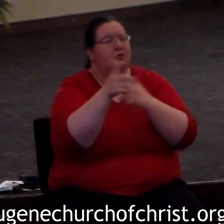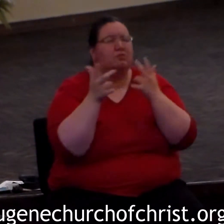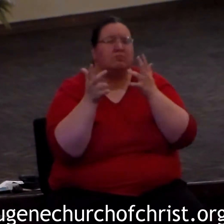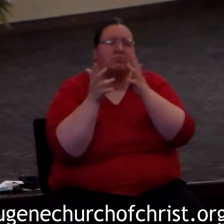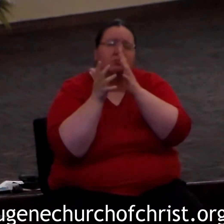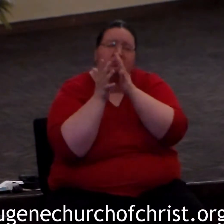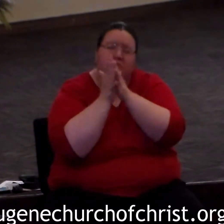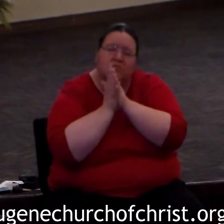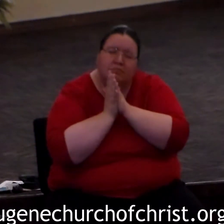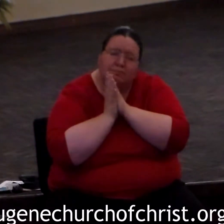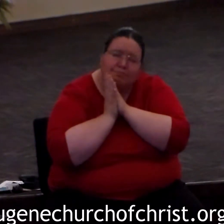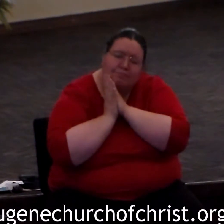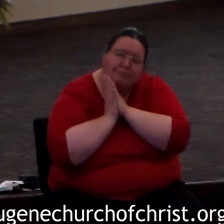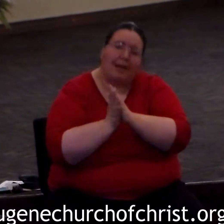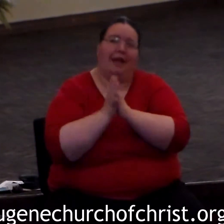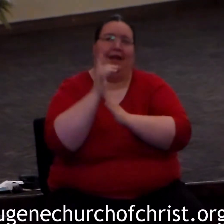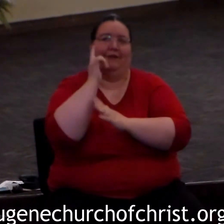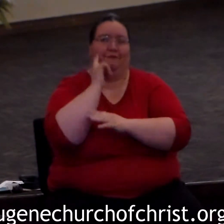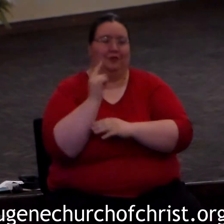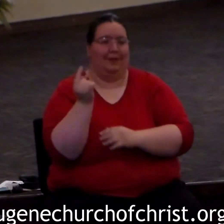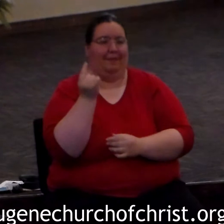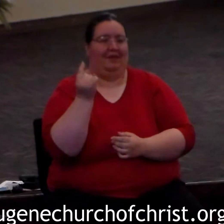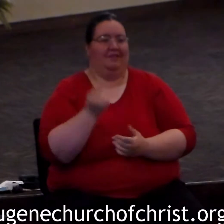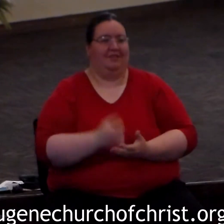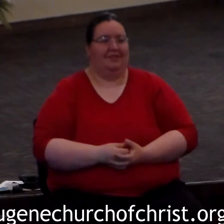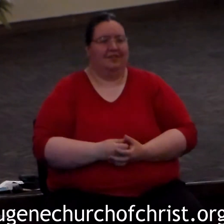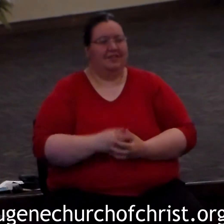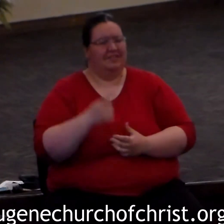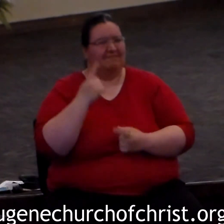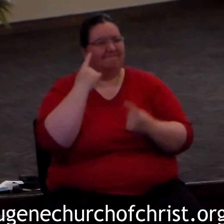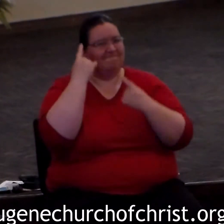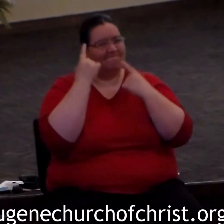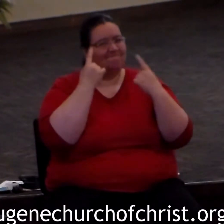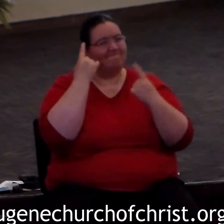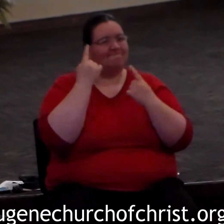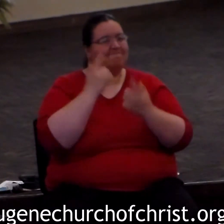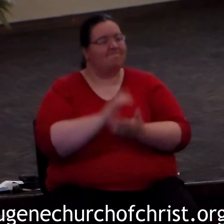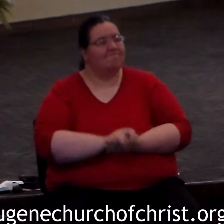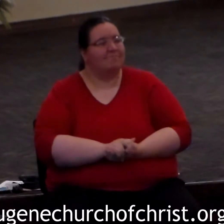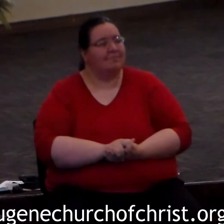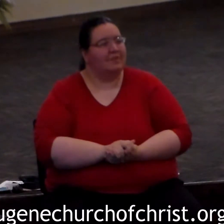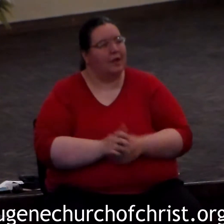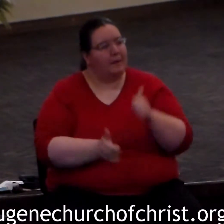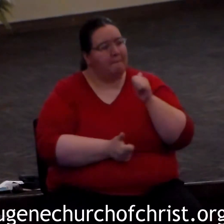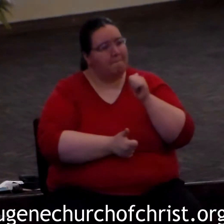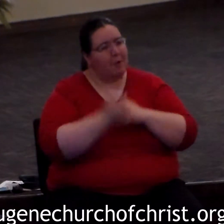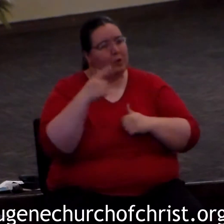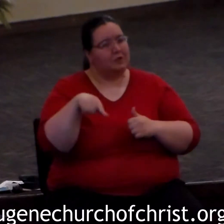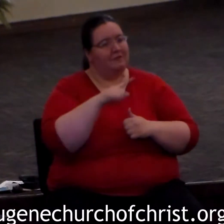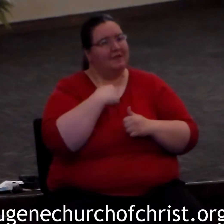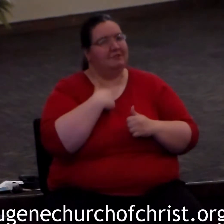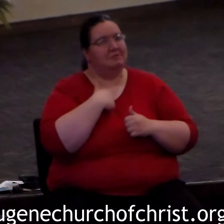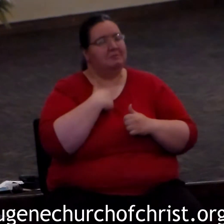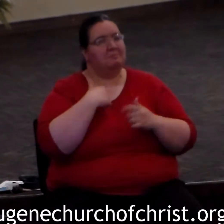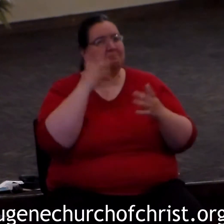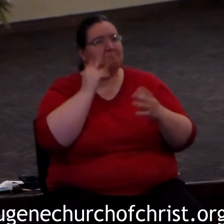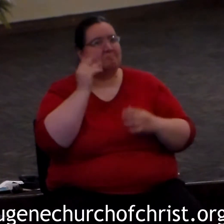I want you to think for a minute, because most of us have had some time like that along the way. I don't know if we were talking about